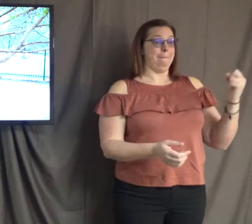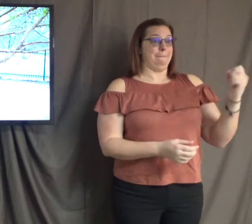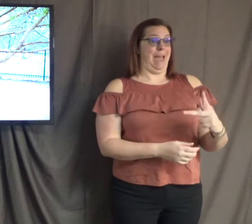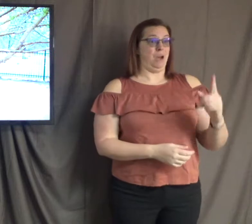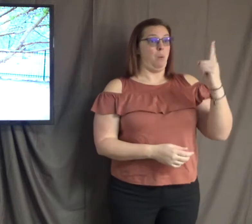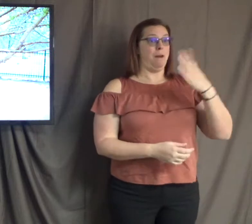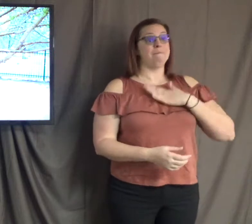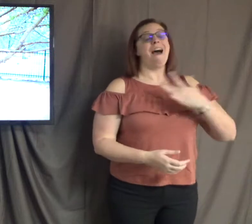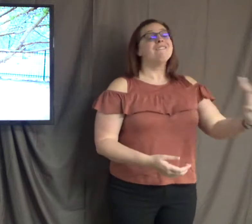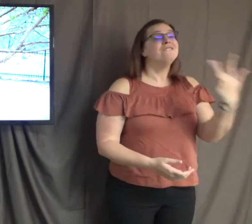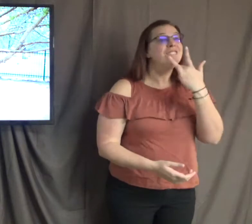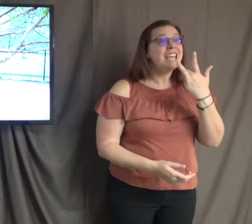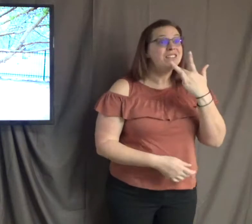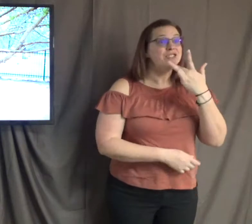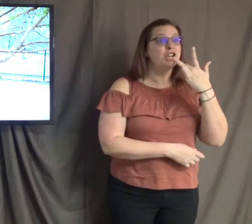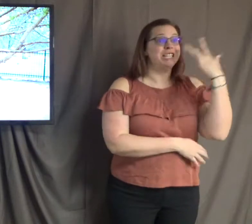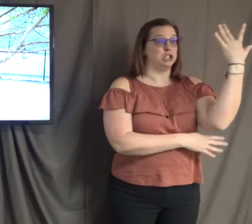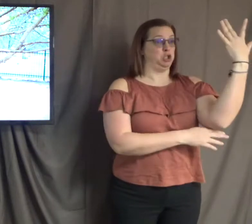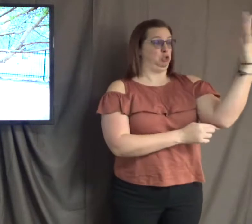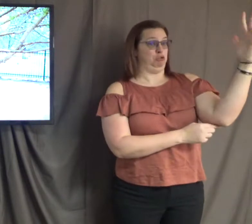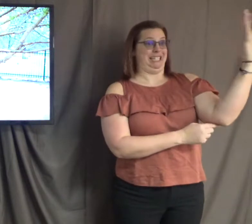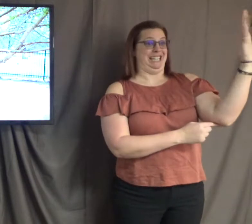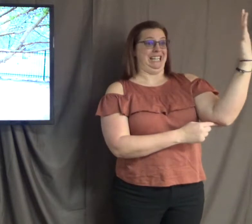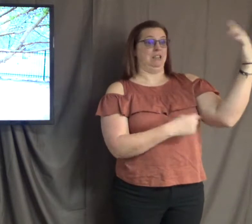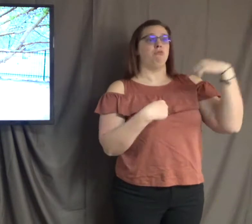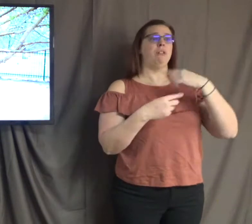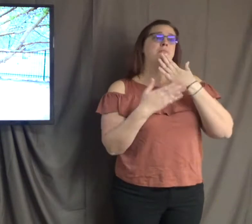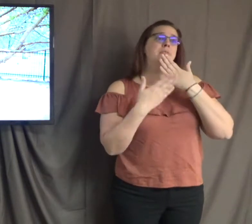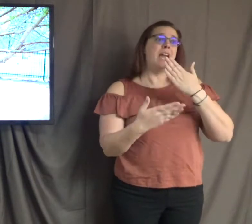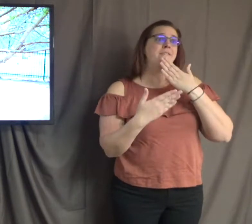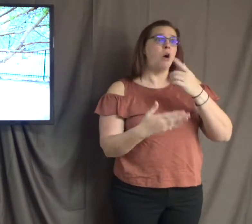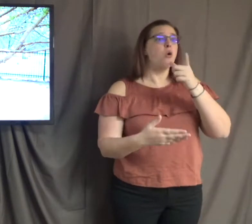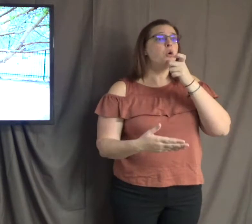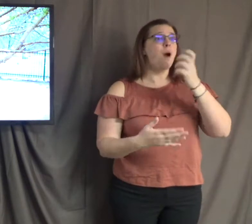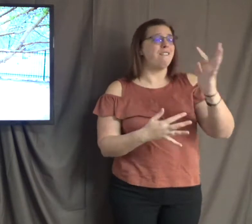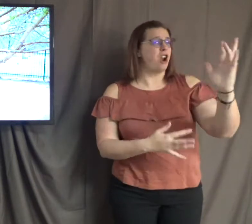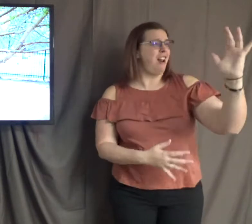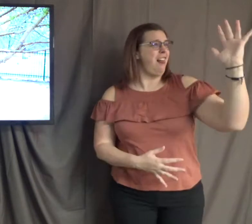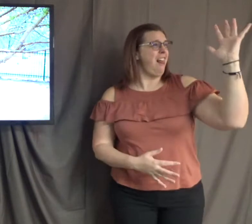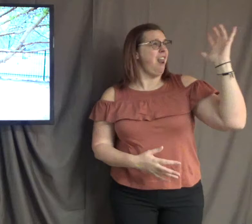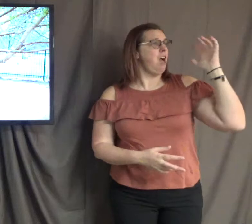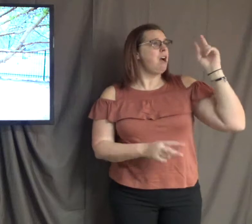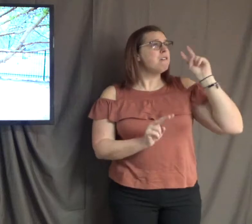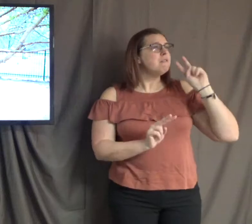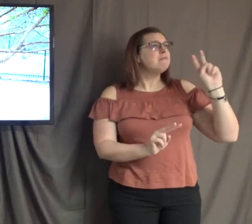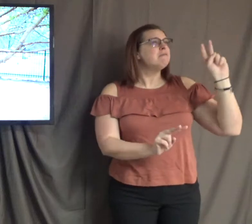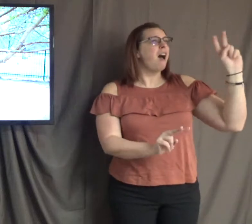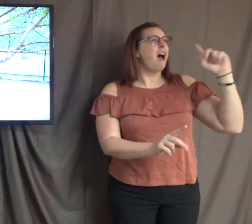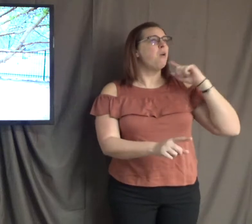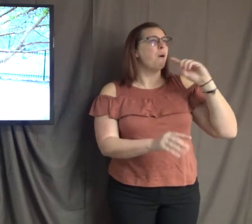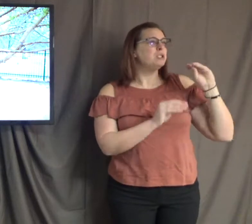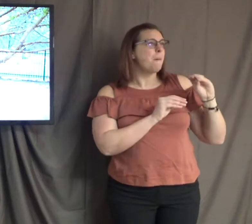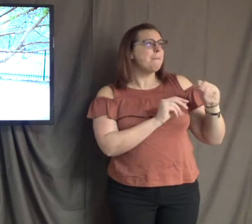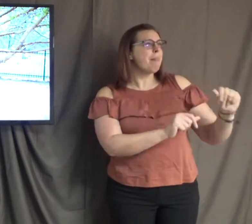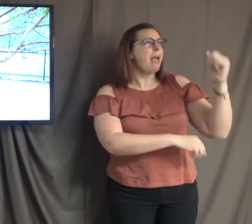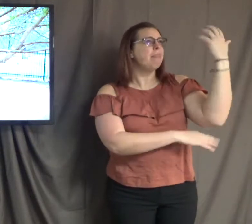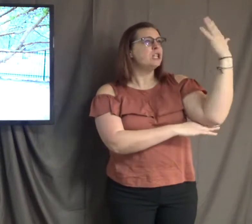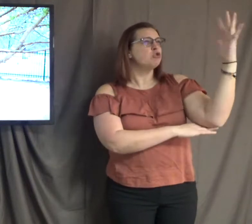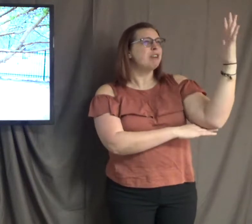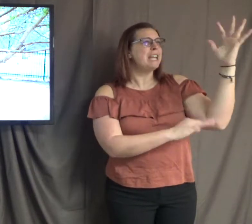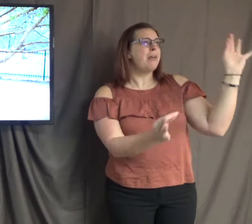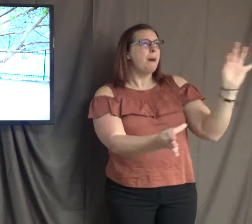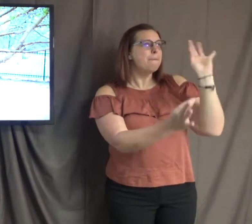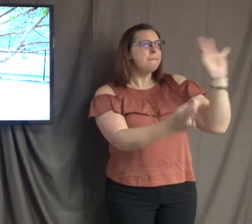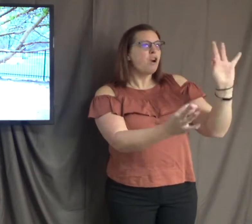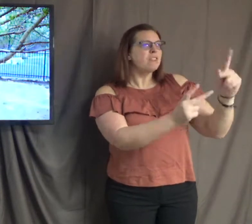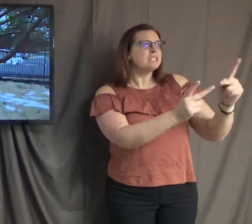in the whole wide world. And I'm just thankful for whoever it was who had the foresight to plant this tree long, long ago in the perfect spot.